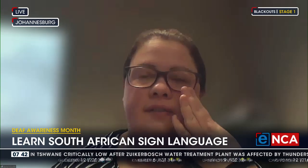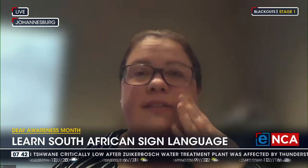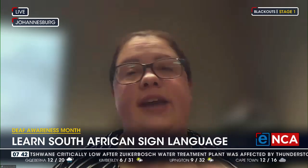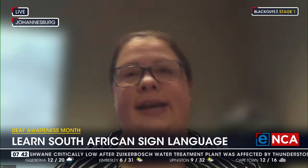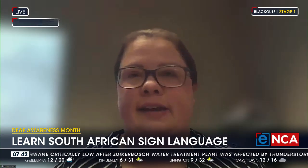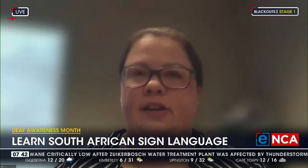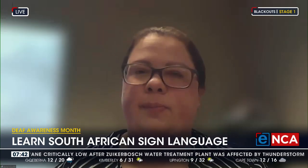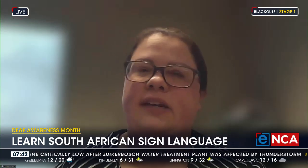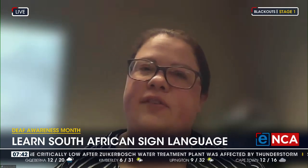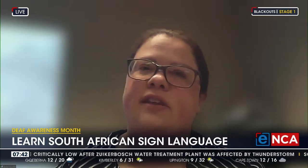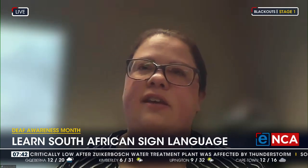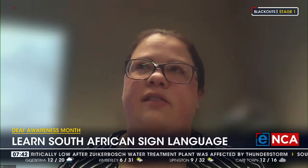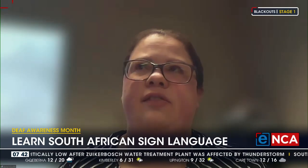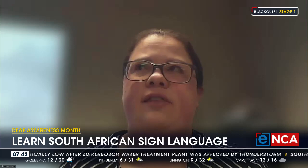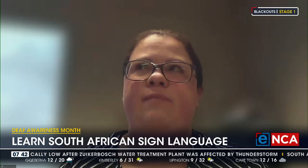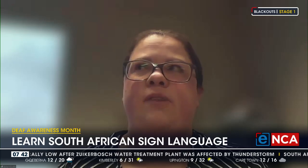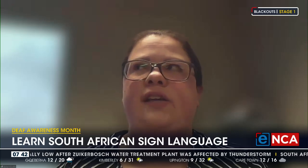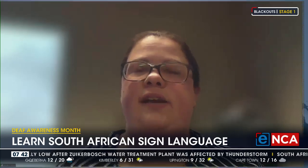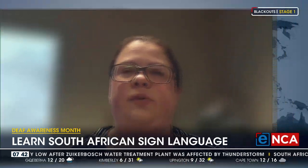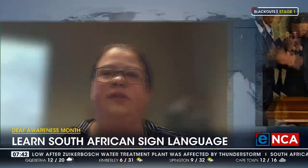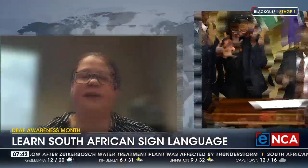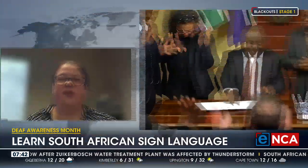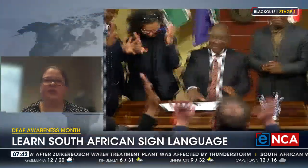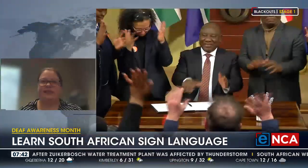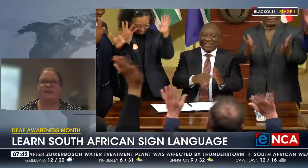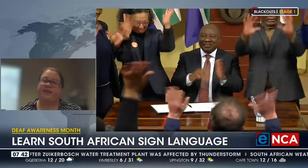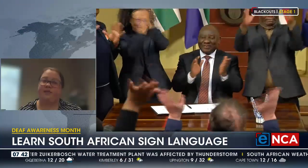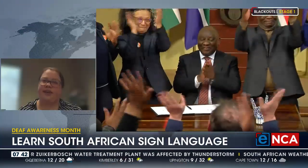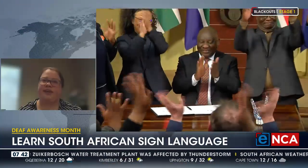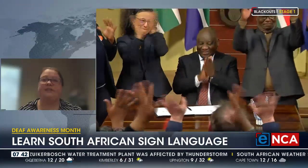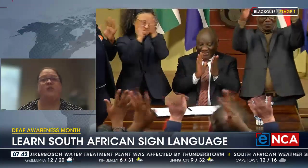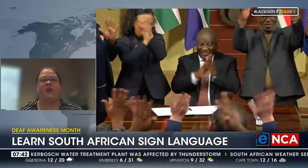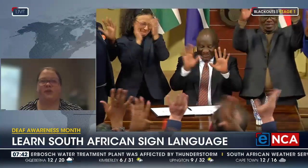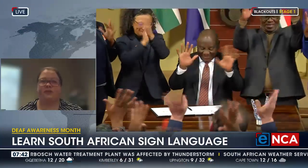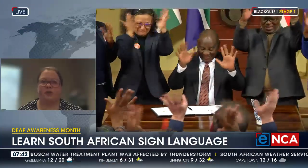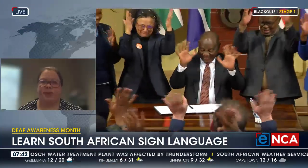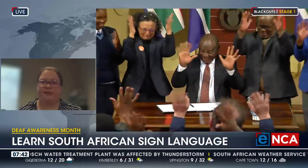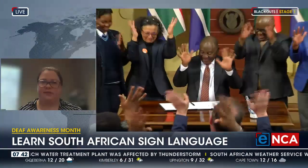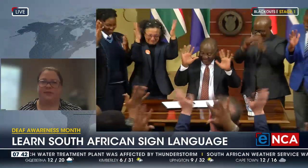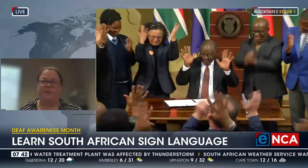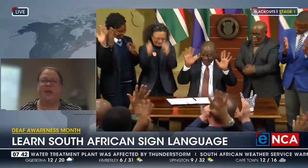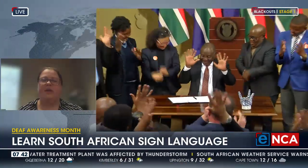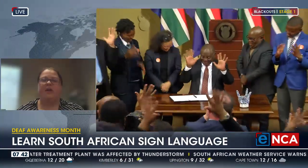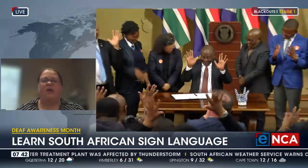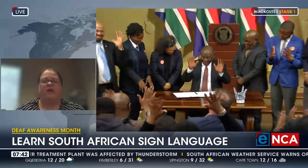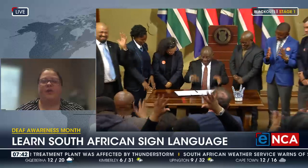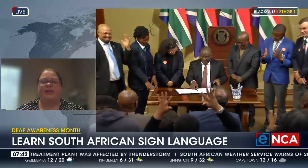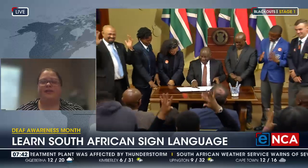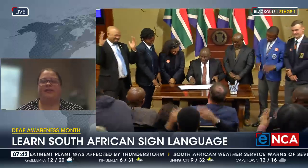is obviously the ideal, but given the multilingual diversity in South Africa, it's not always the most practical. So I think that